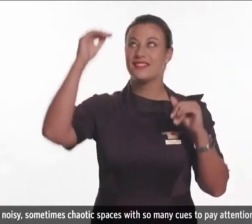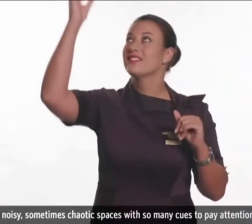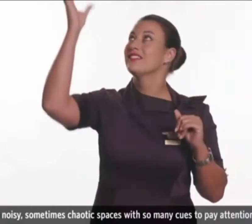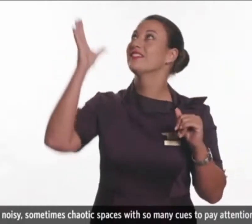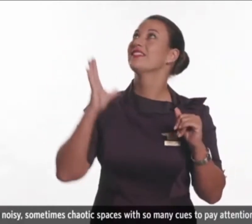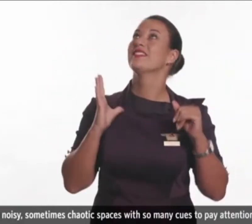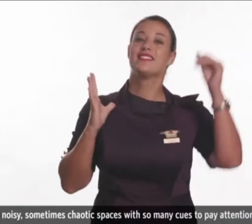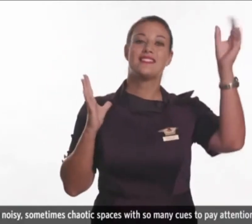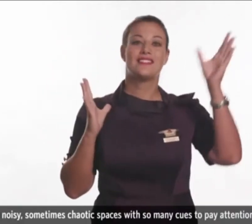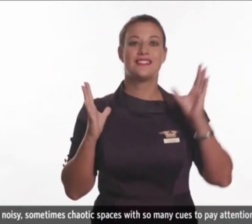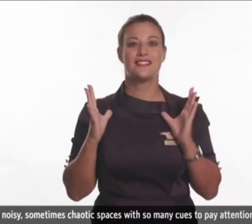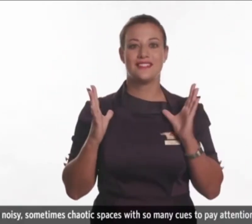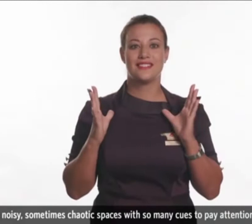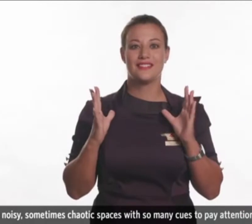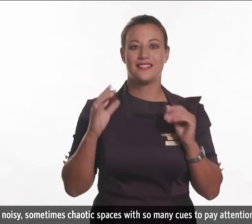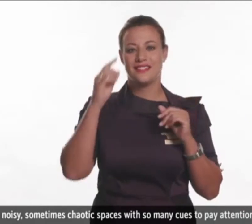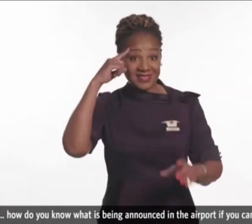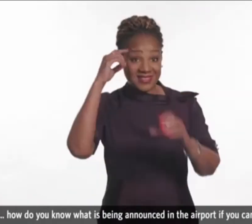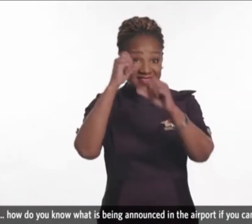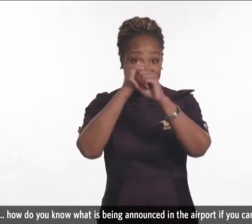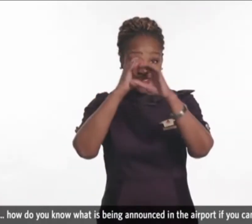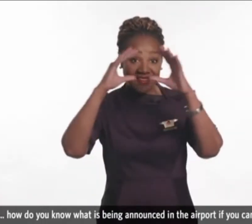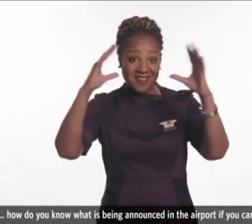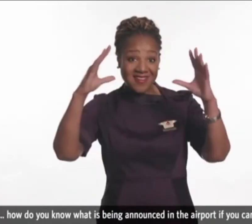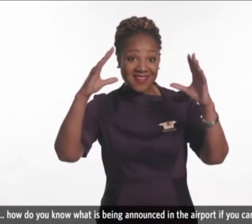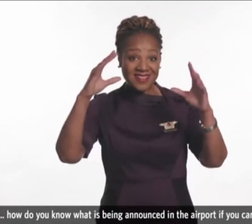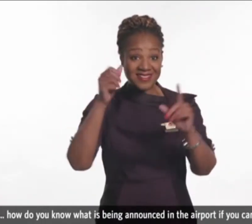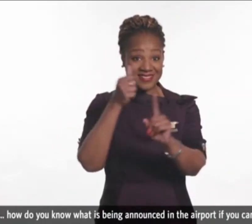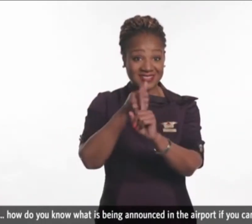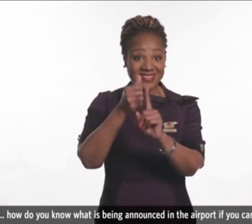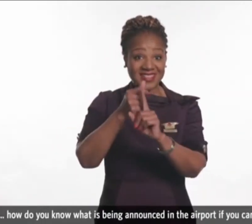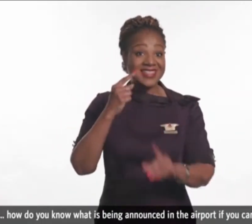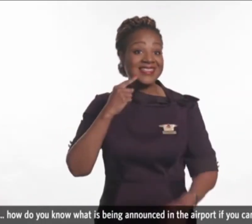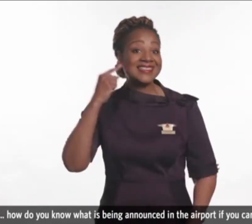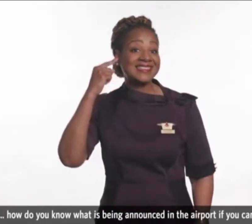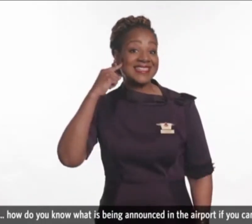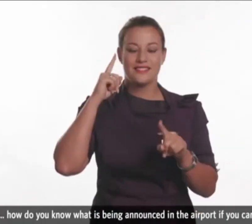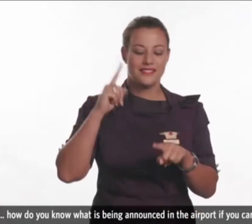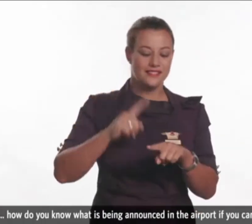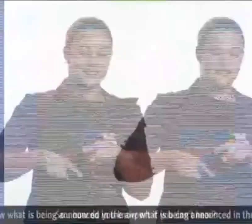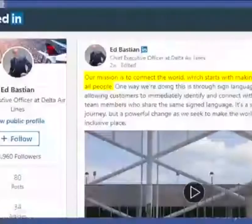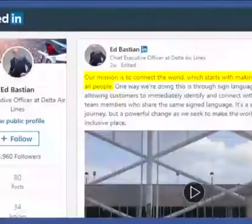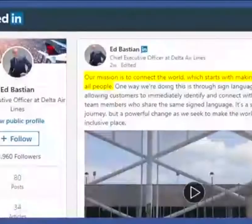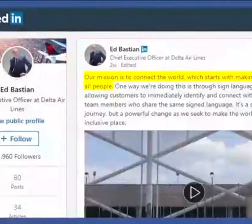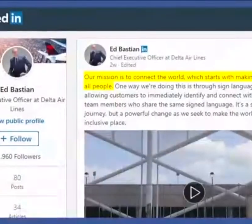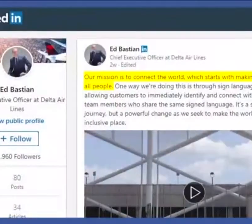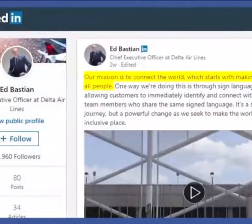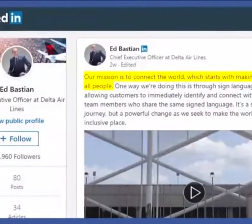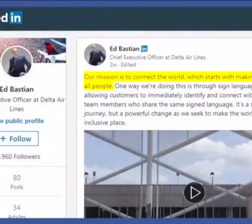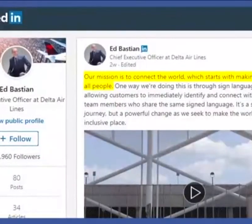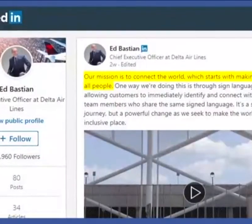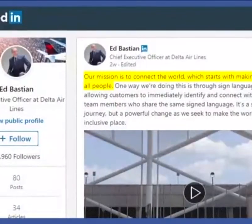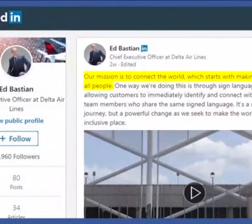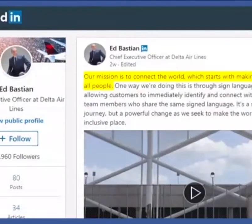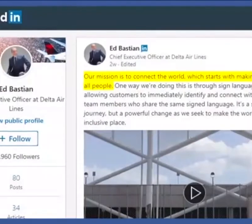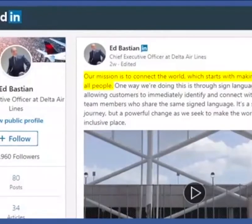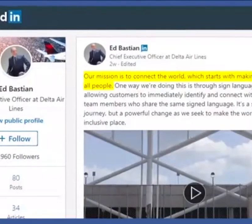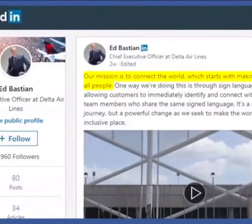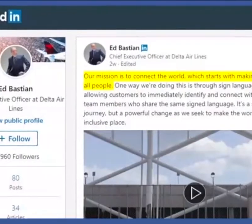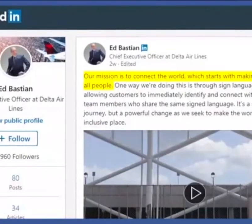300 sign languages from around the world. Company CEO Ed Bastian released this video on his LinkedIn page, writing, "Our mission is to